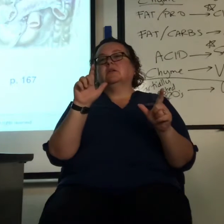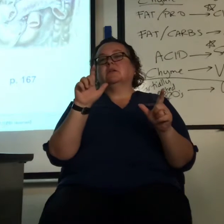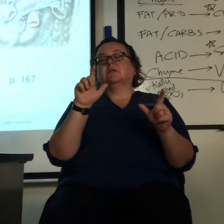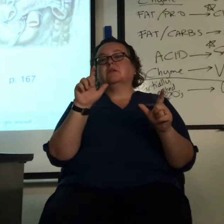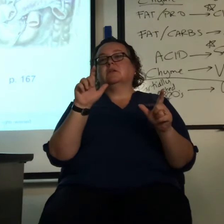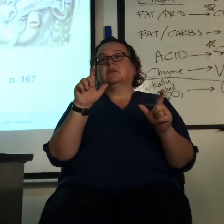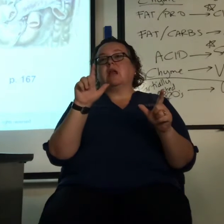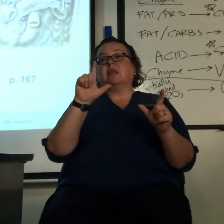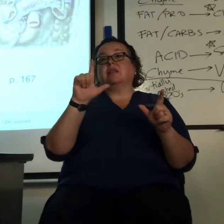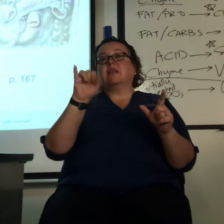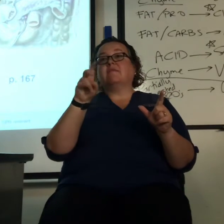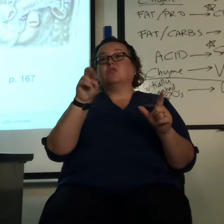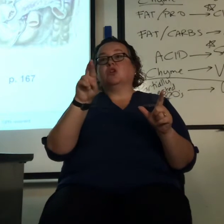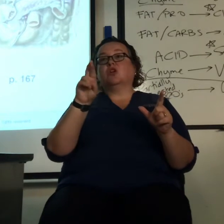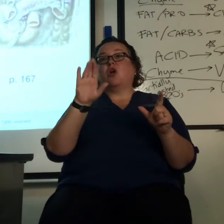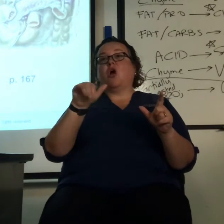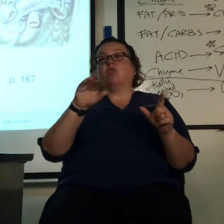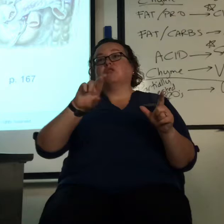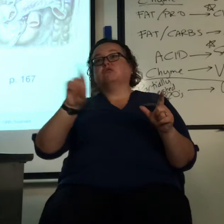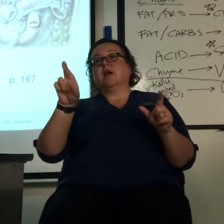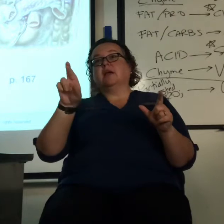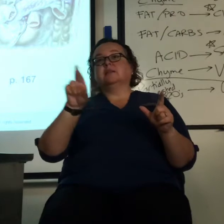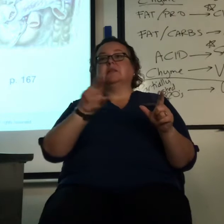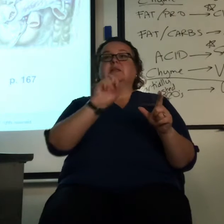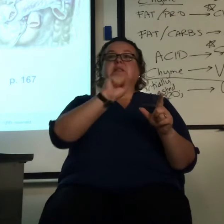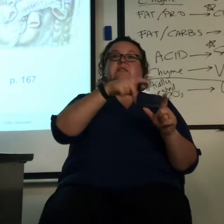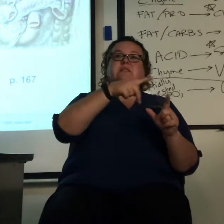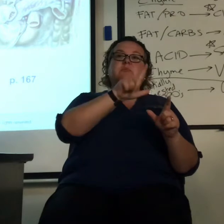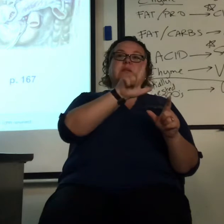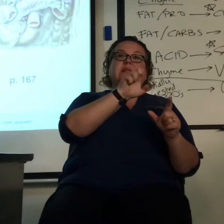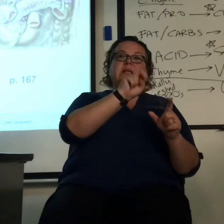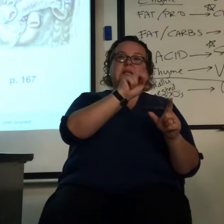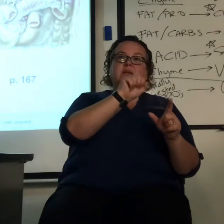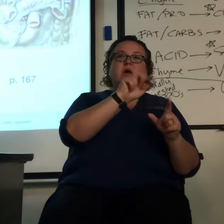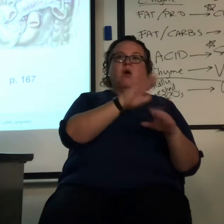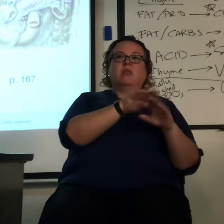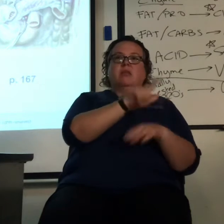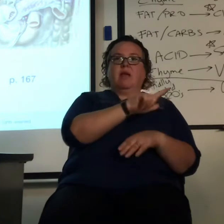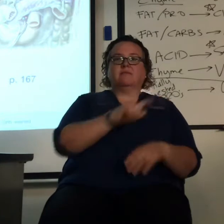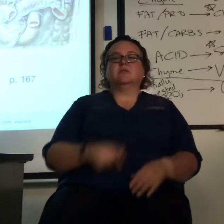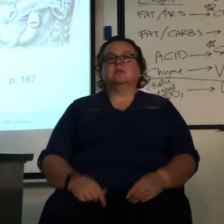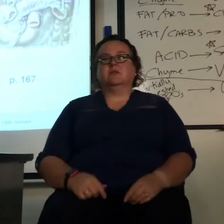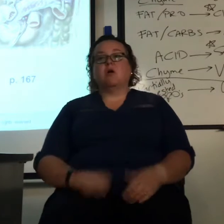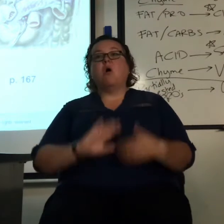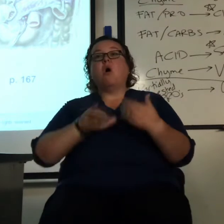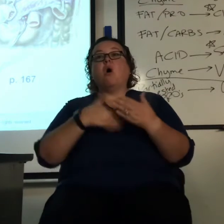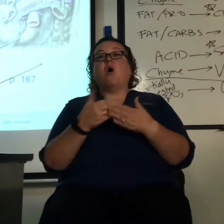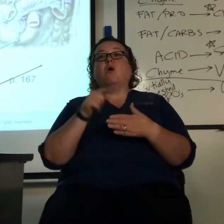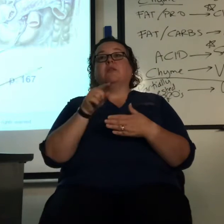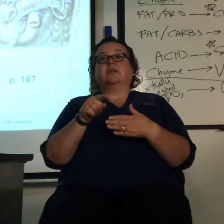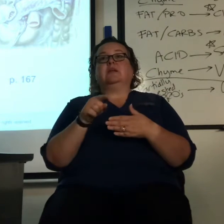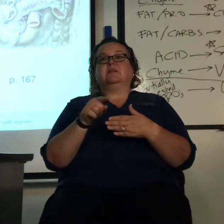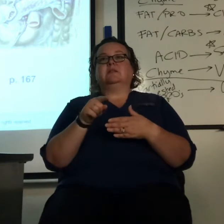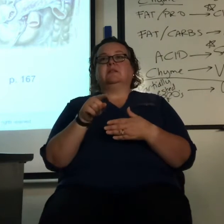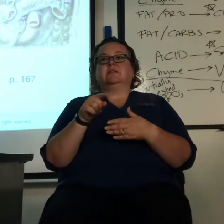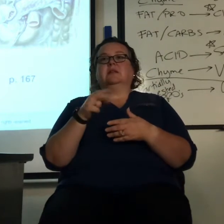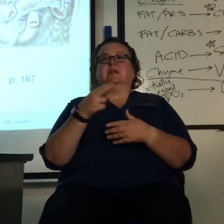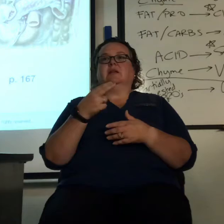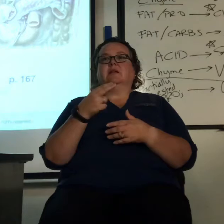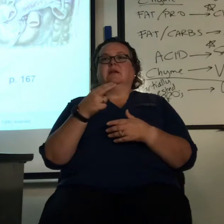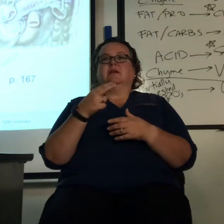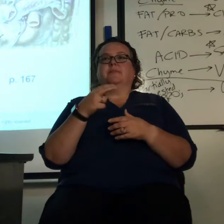left. All of these are hepatic veins draining the liver.